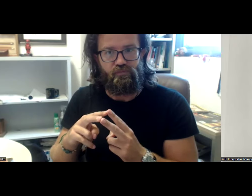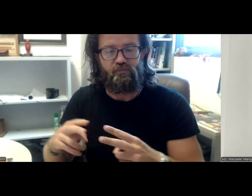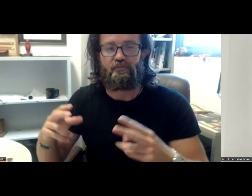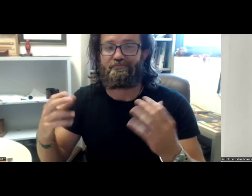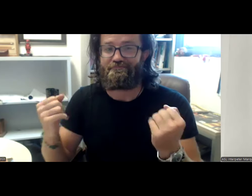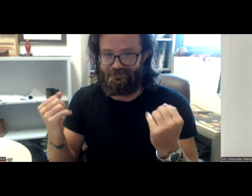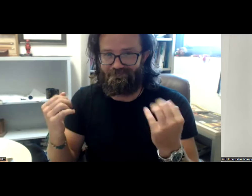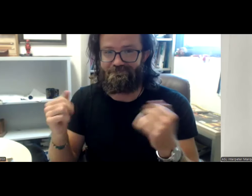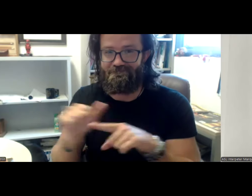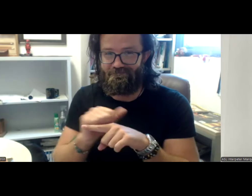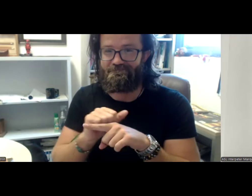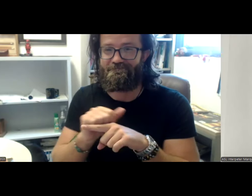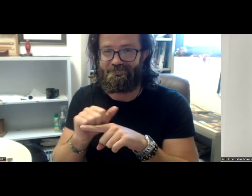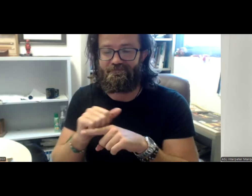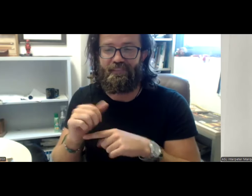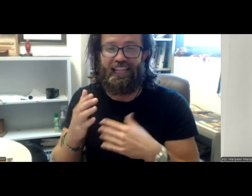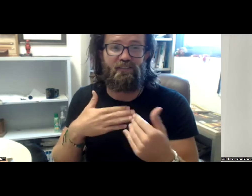Zoom partner, you can practice more.